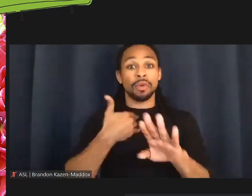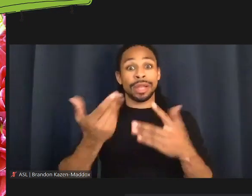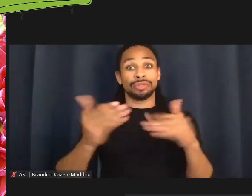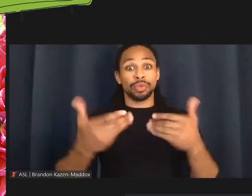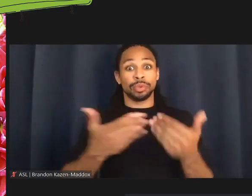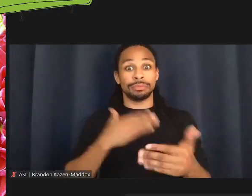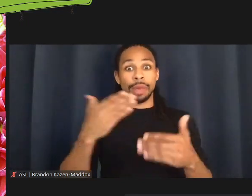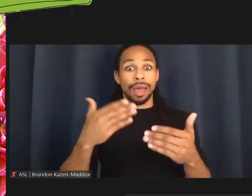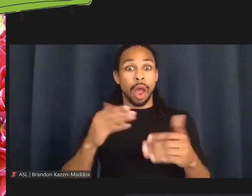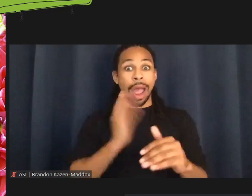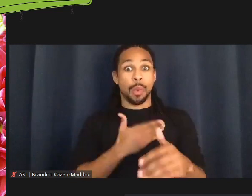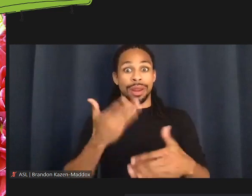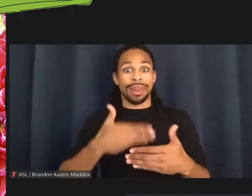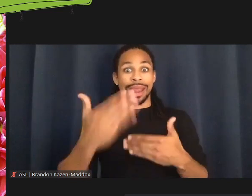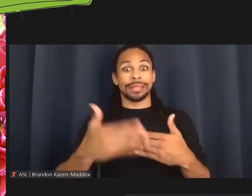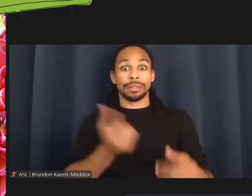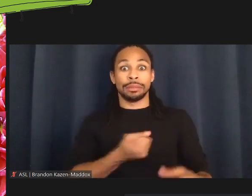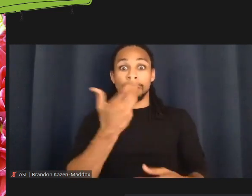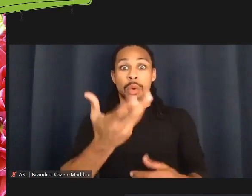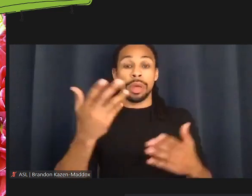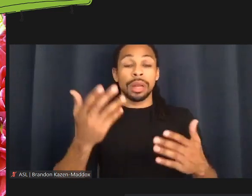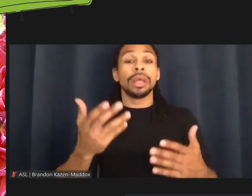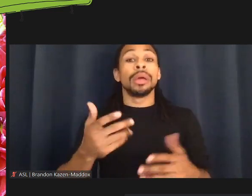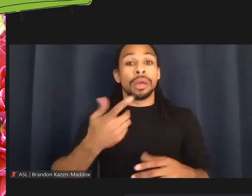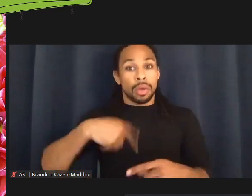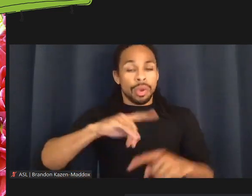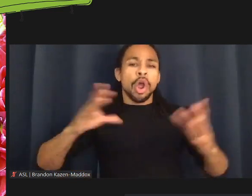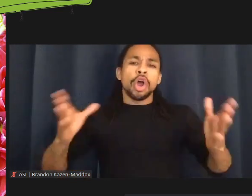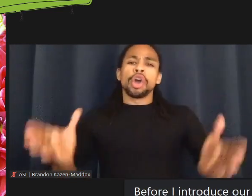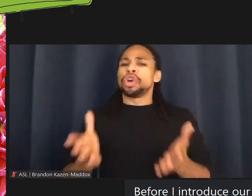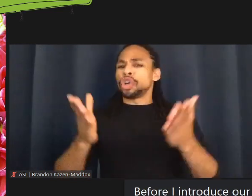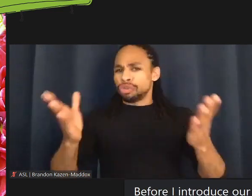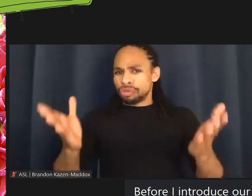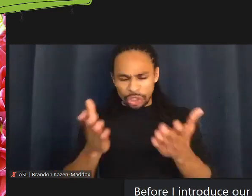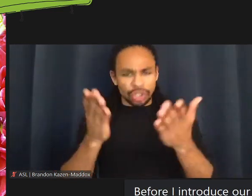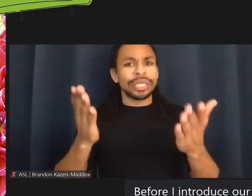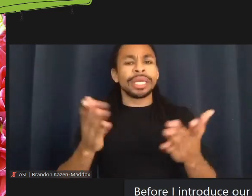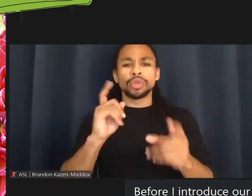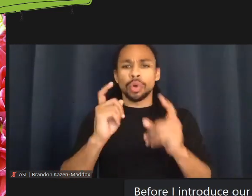reminder that we are also encouraging donations to Colectivo Intercultural